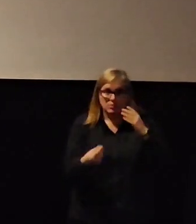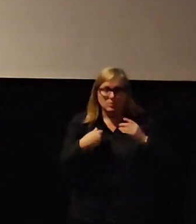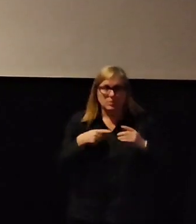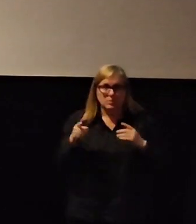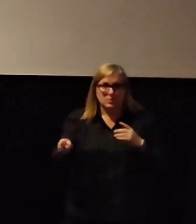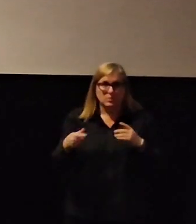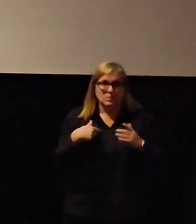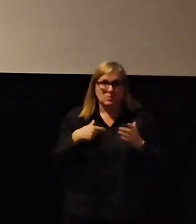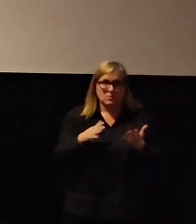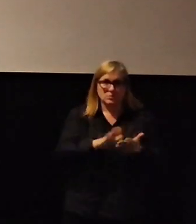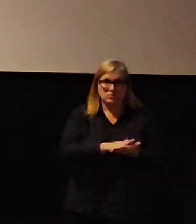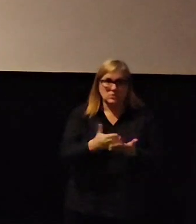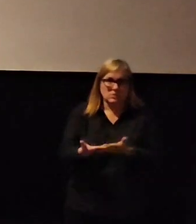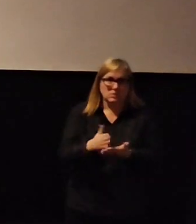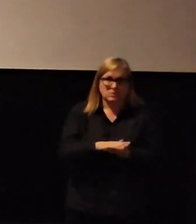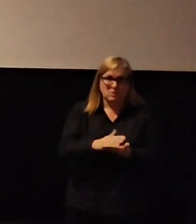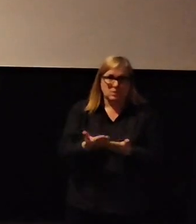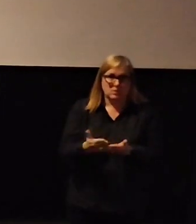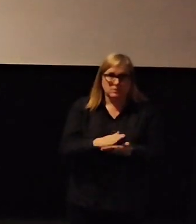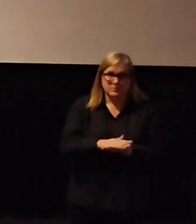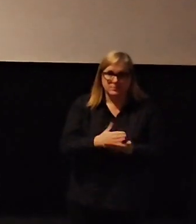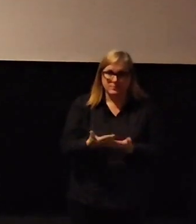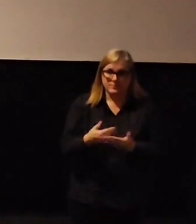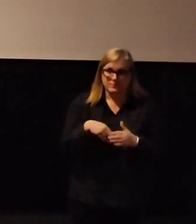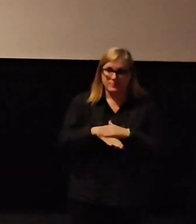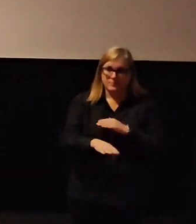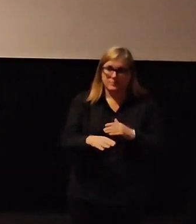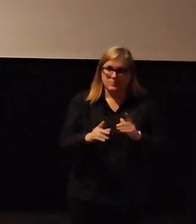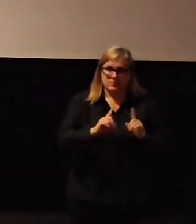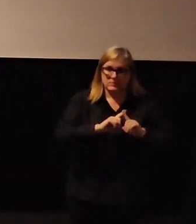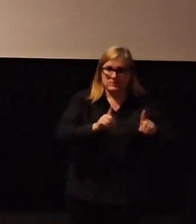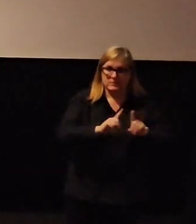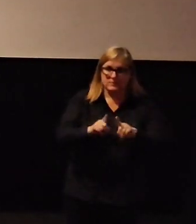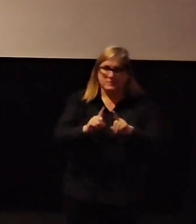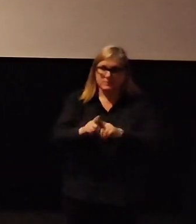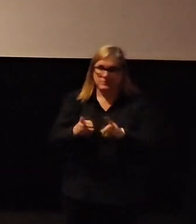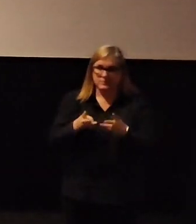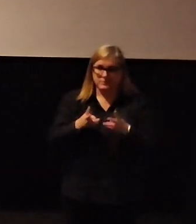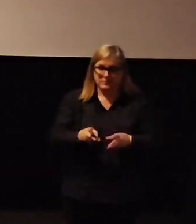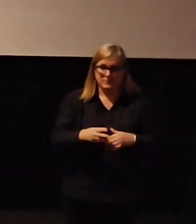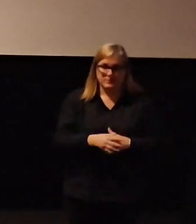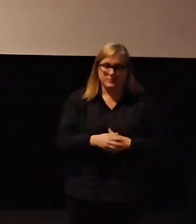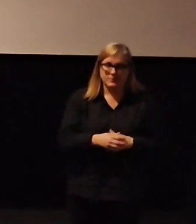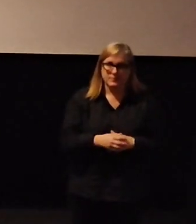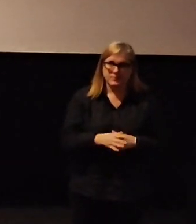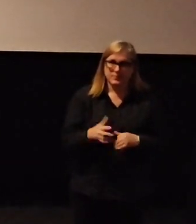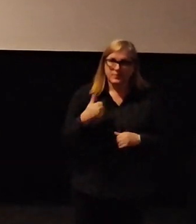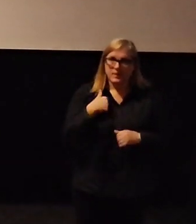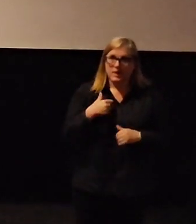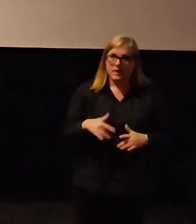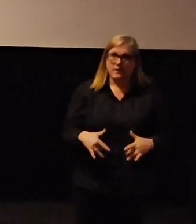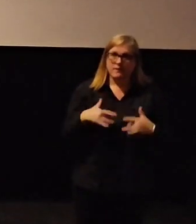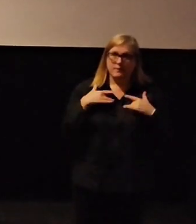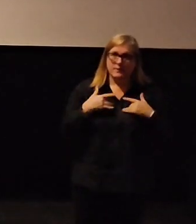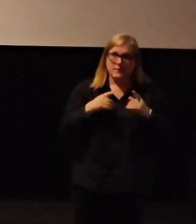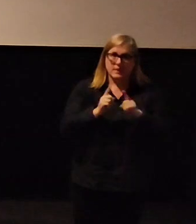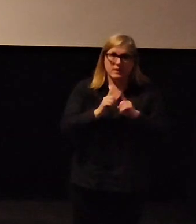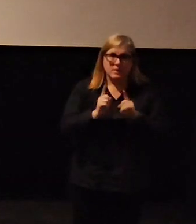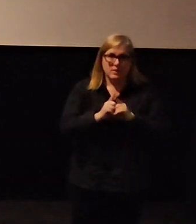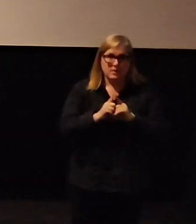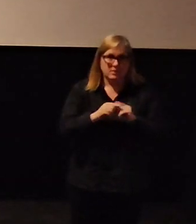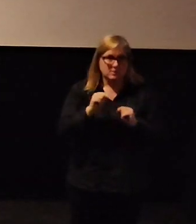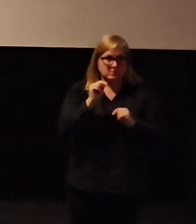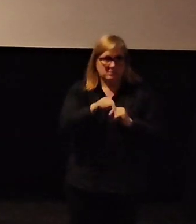by translators in all forms. And I think that seems to me like it's